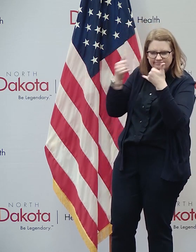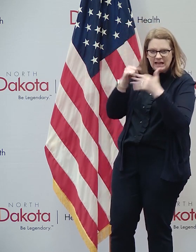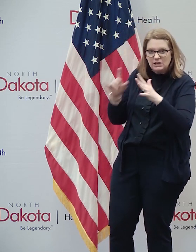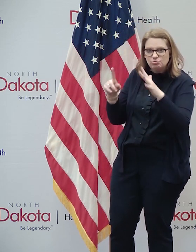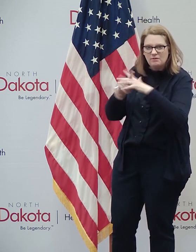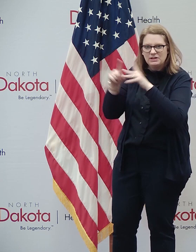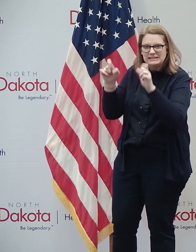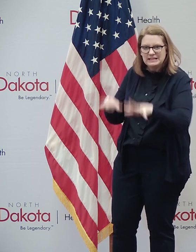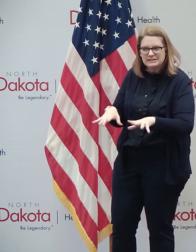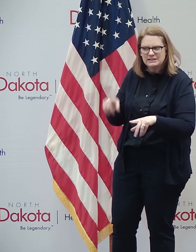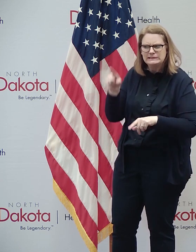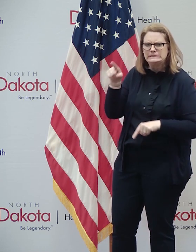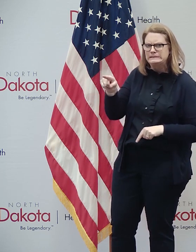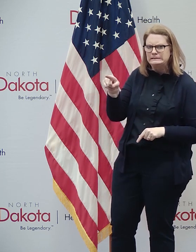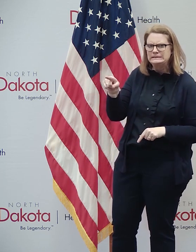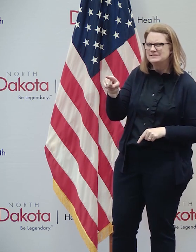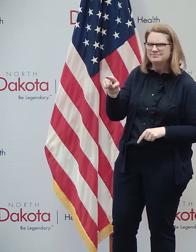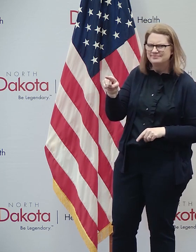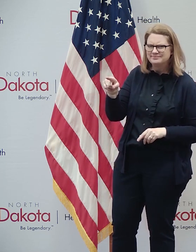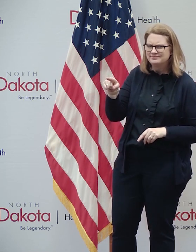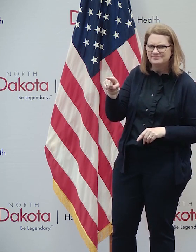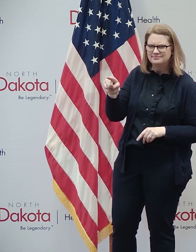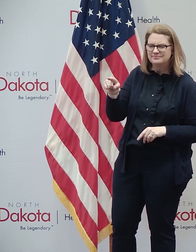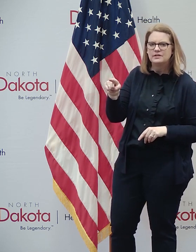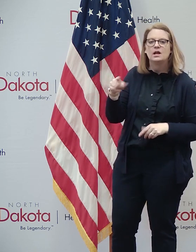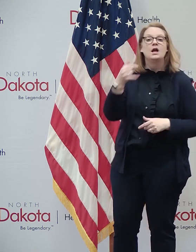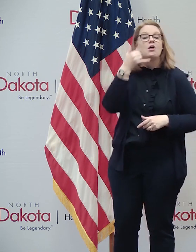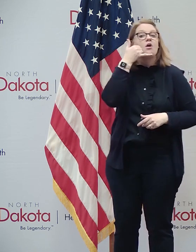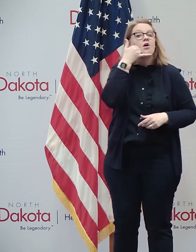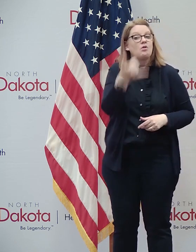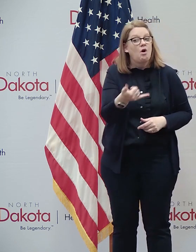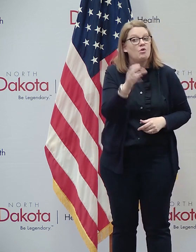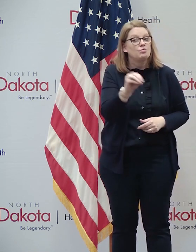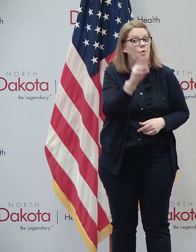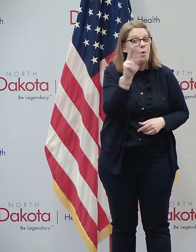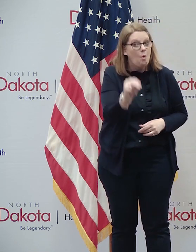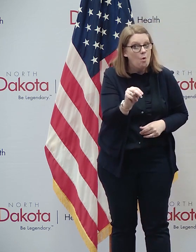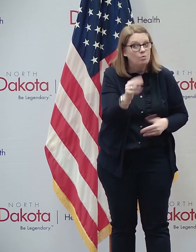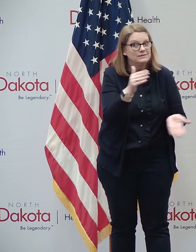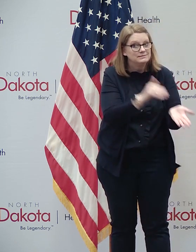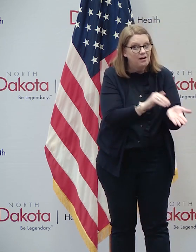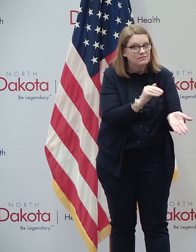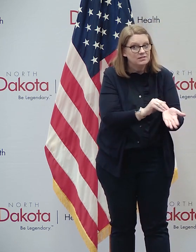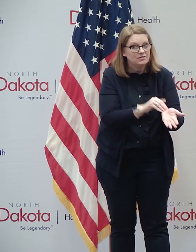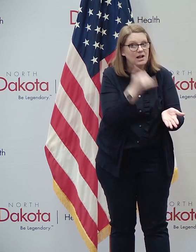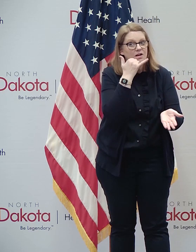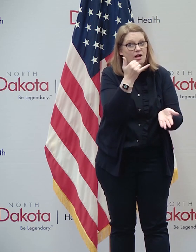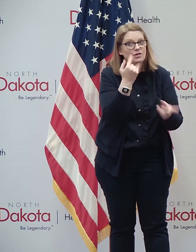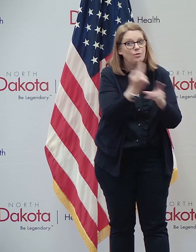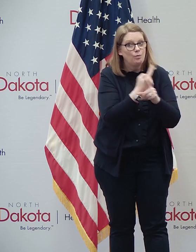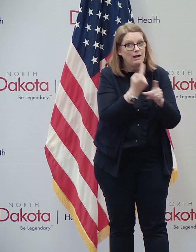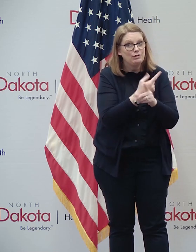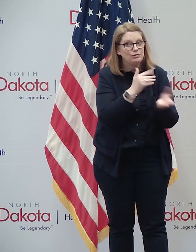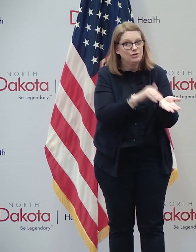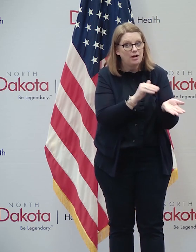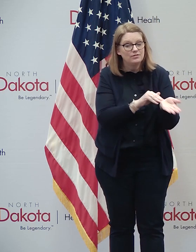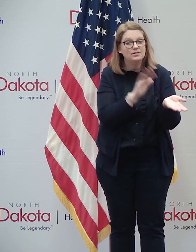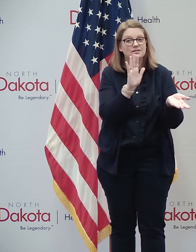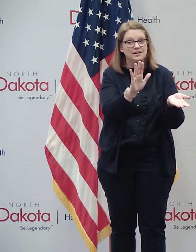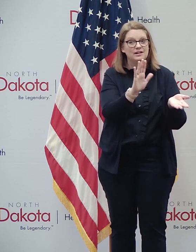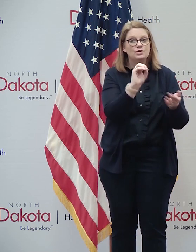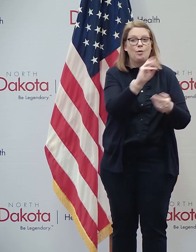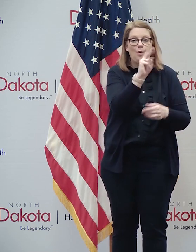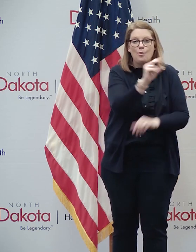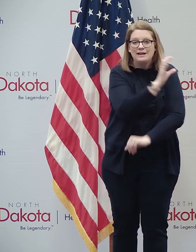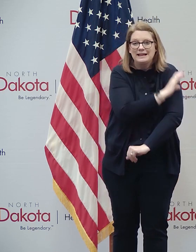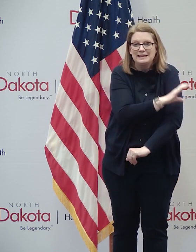testing. Again, we would encourage people to call your regular healthcare provider because the